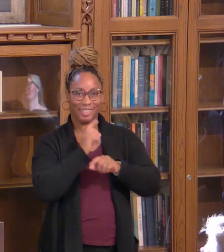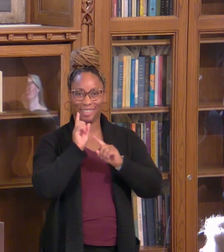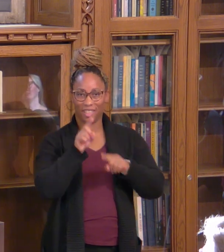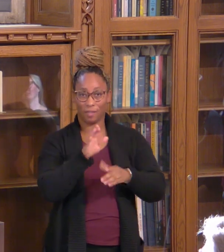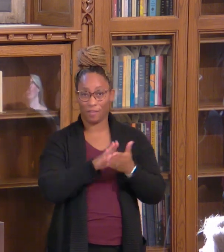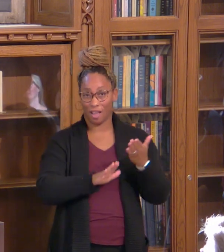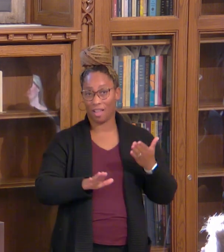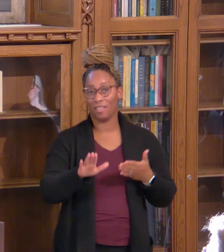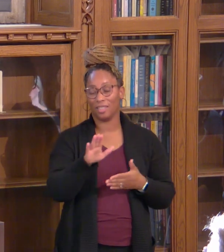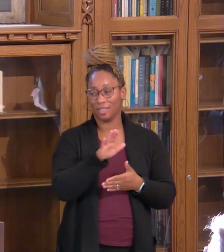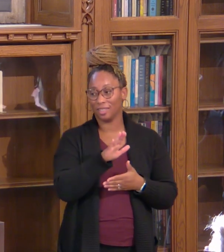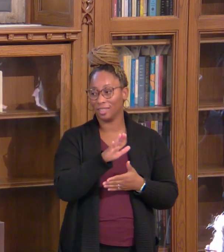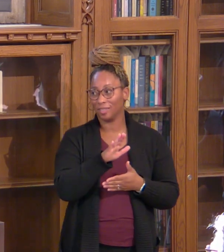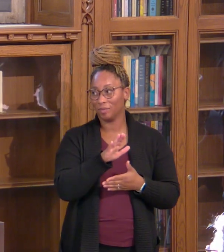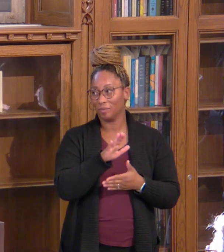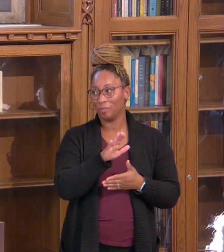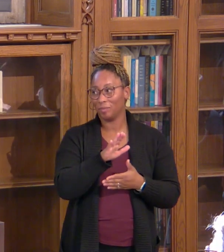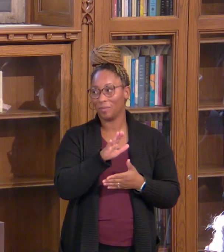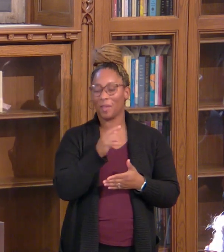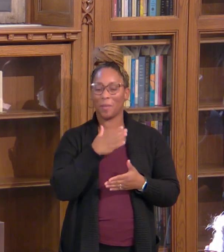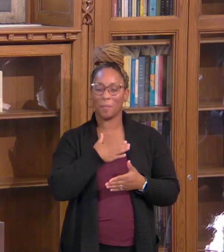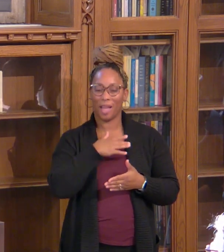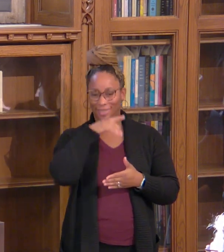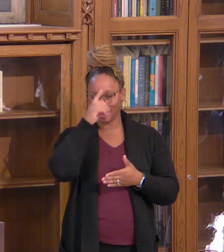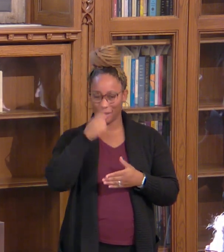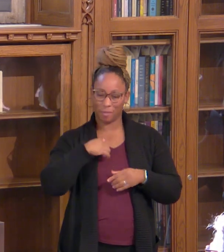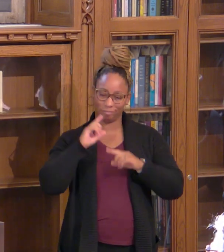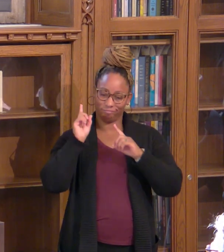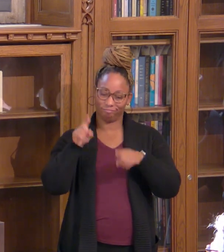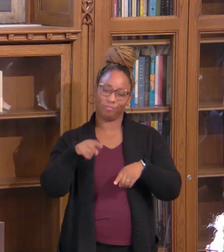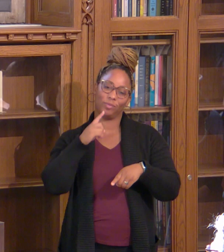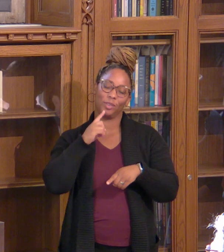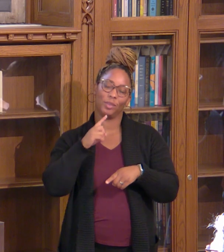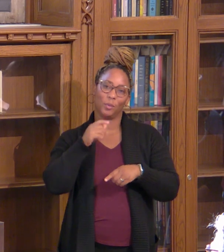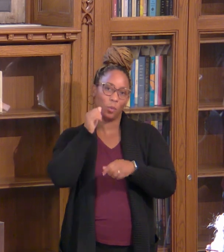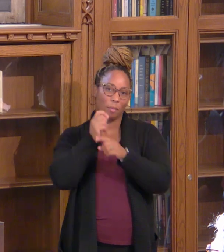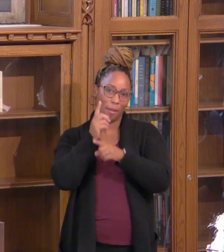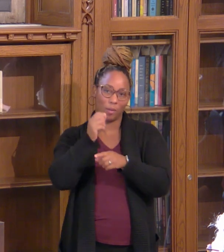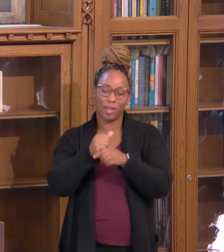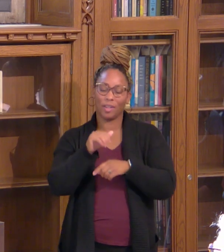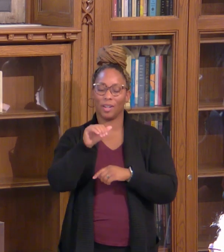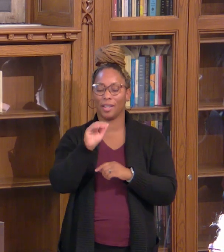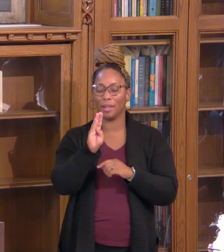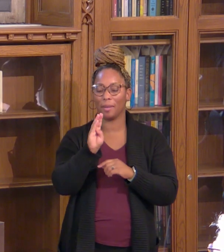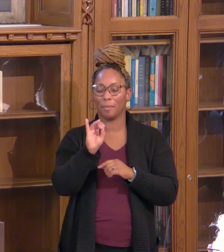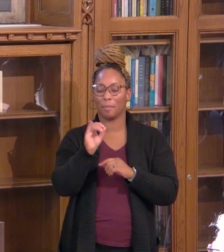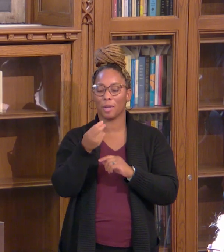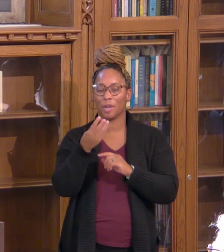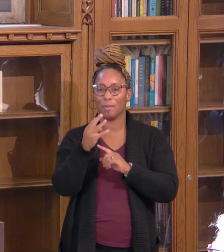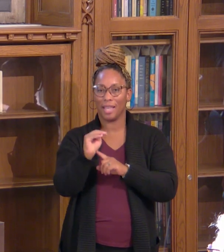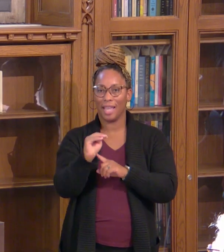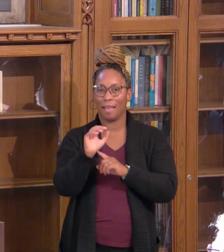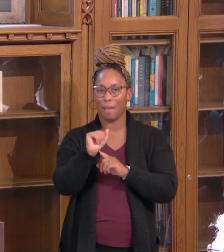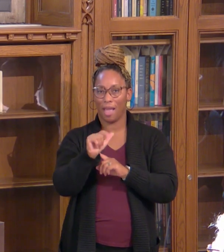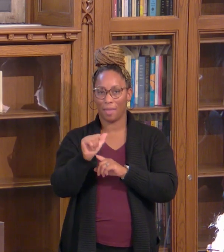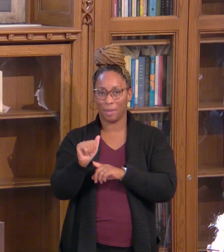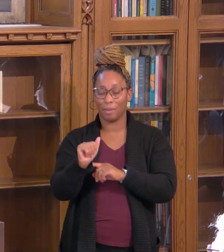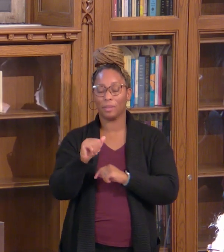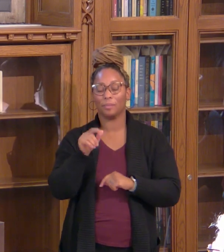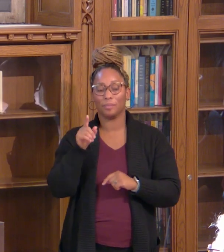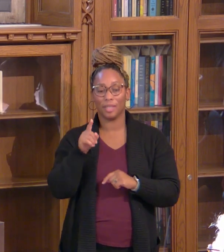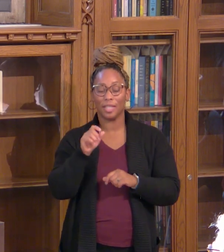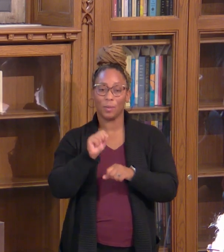college I spent the summer with my brother in Birmingham Alabama he was on The Faculty at the